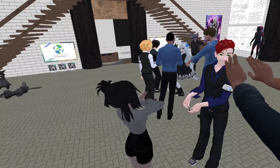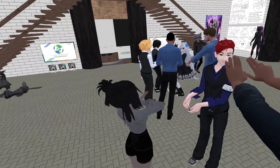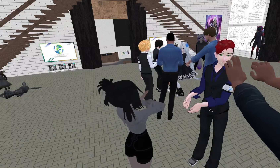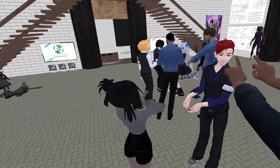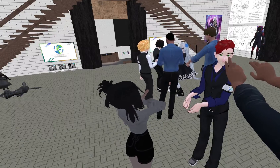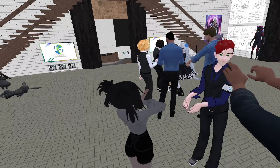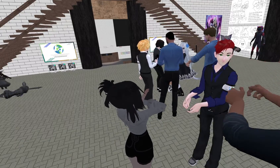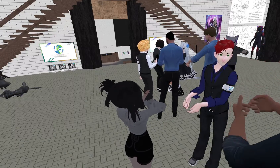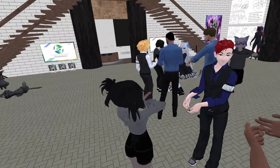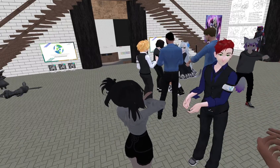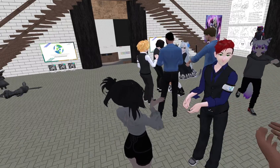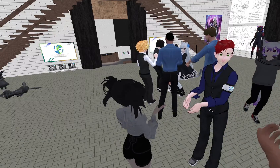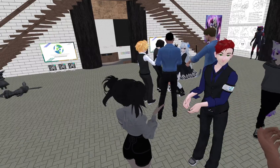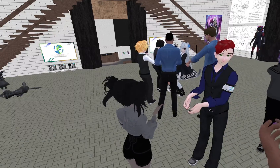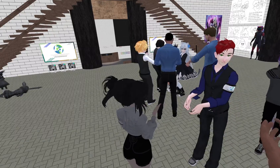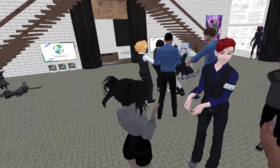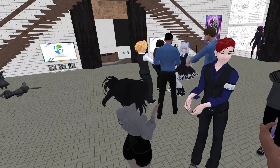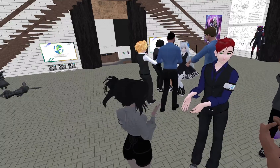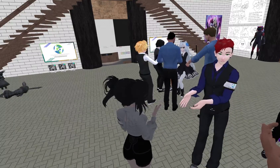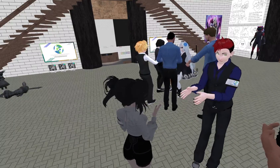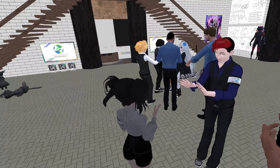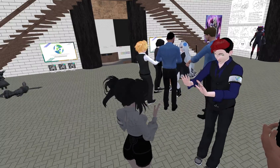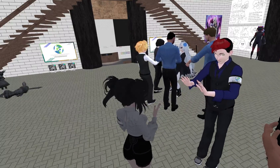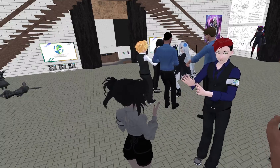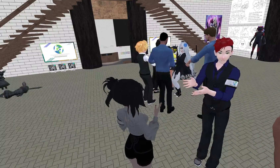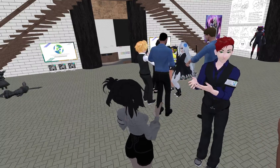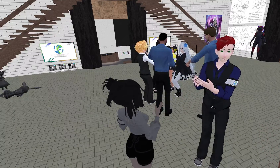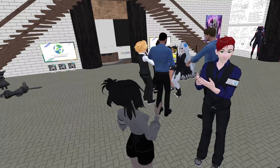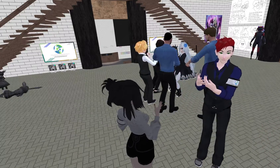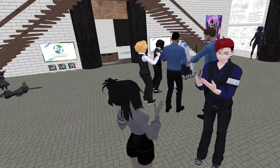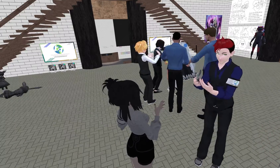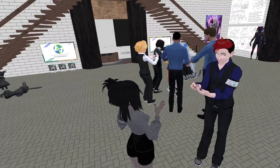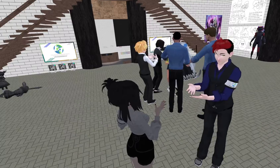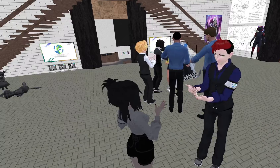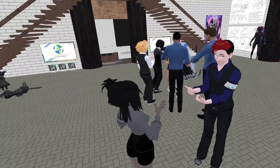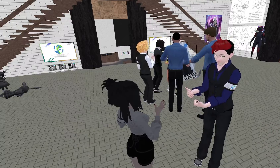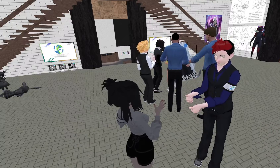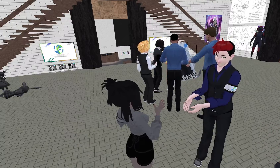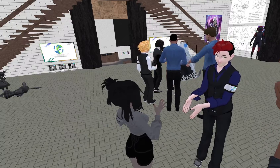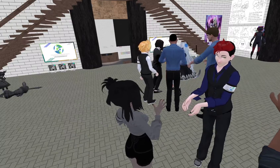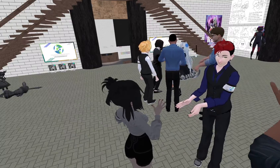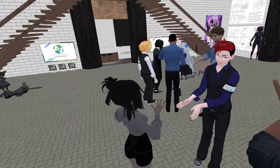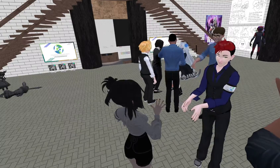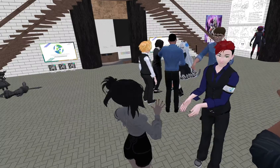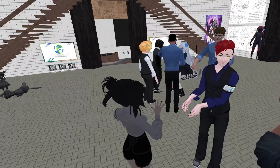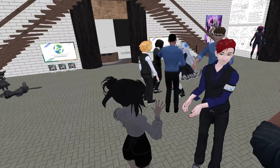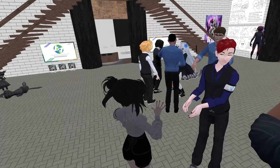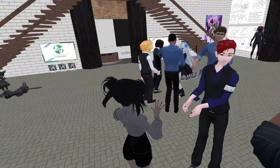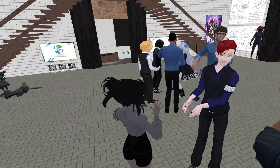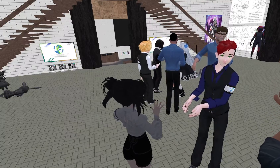better. Like, if we could get full blown. If our fingers could cross over each